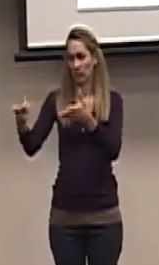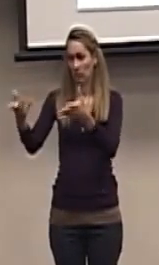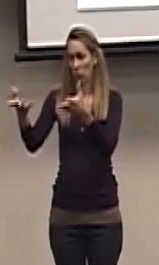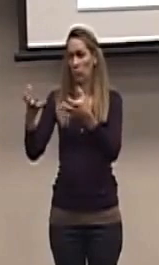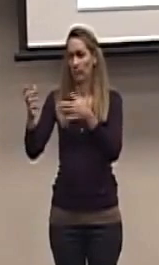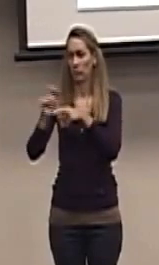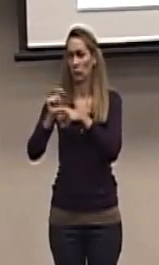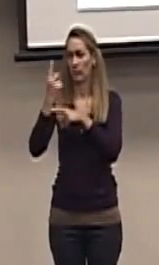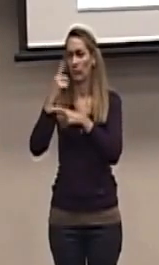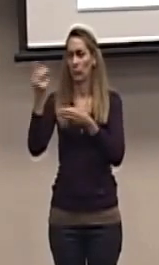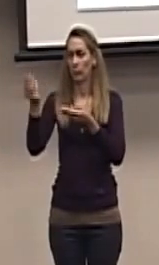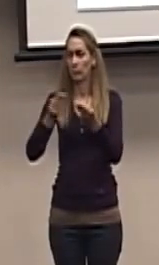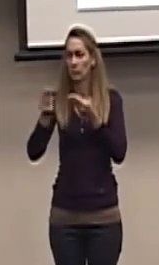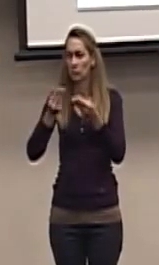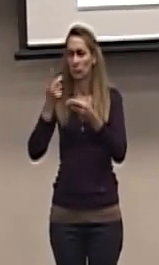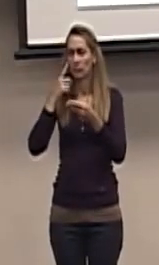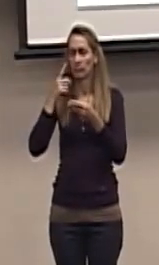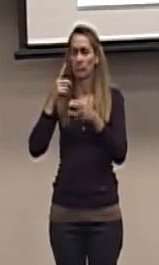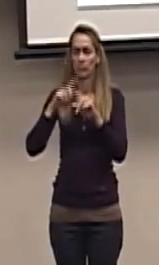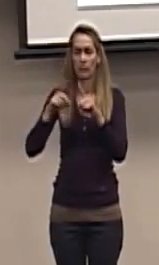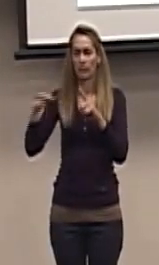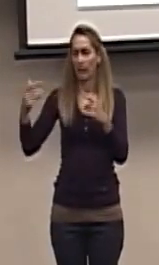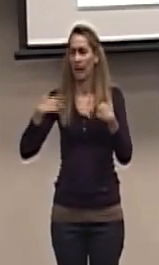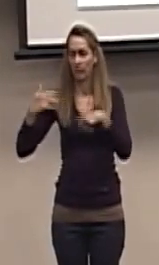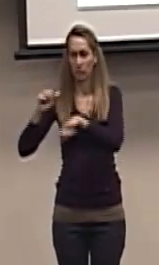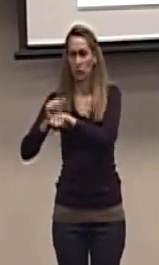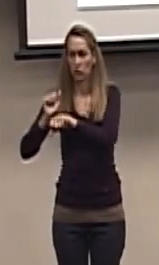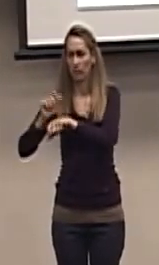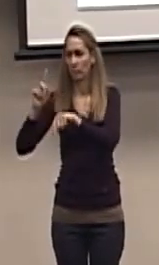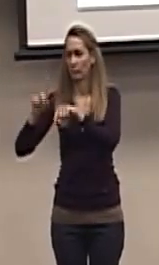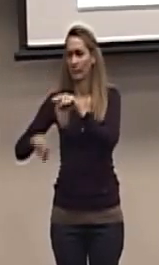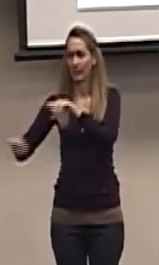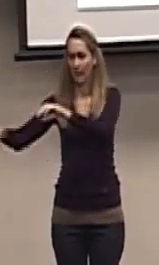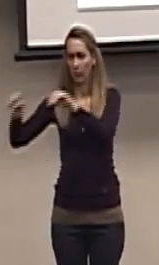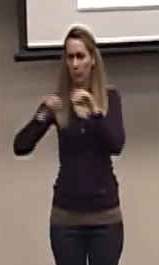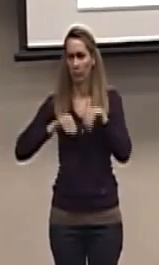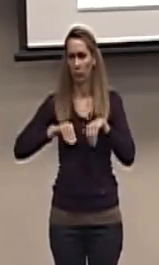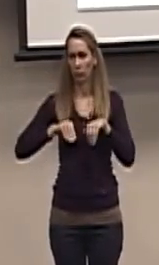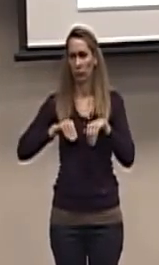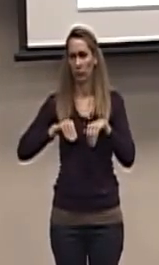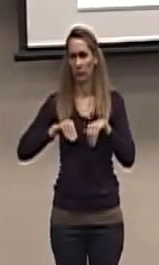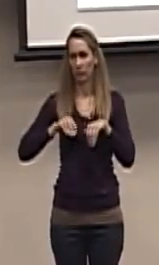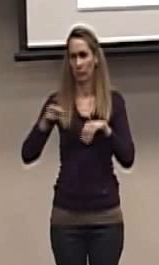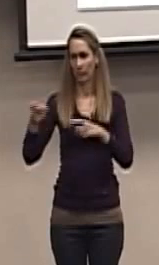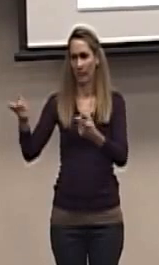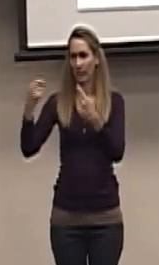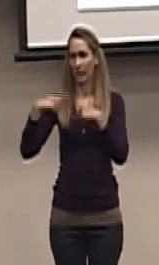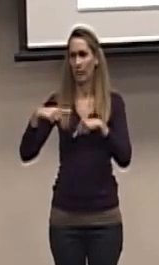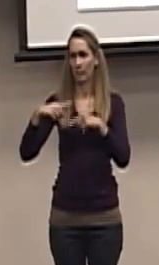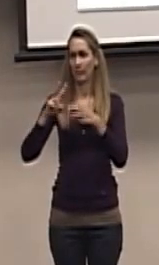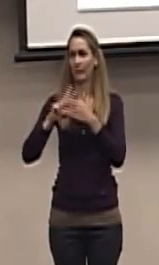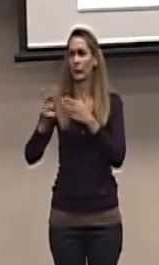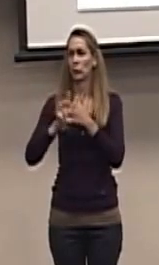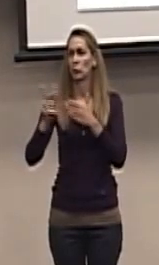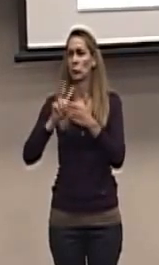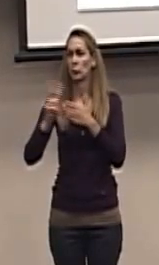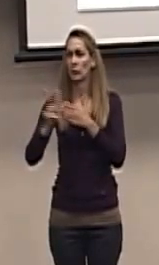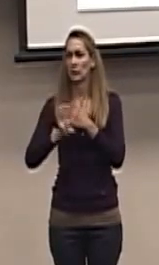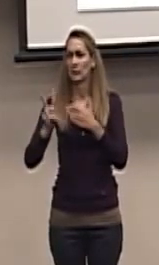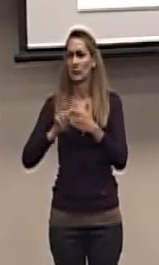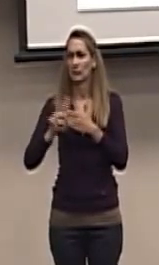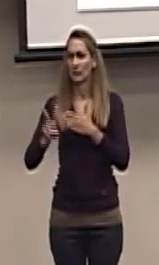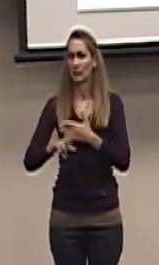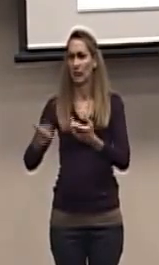ministry, but for their job, they cannot come to stay. So they come every other week, that is fortnightly, every 2